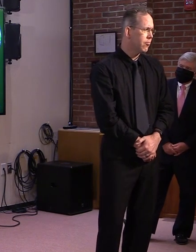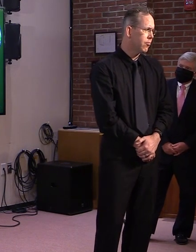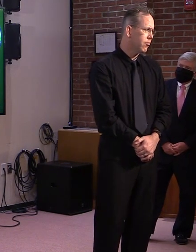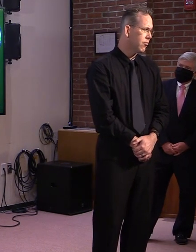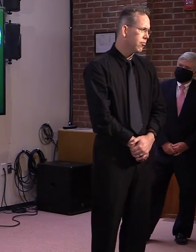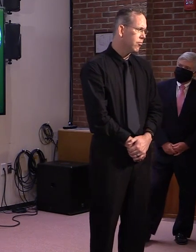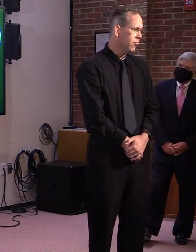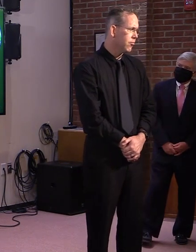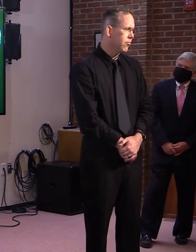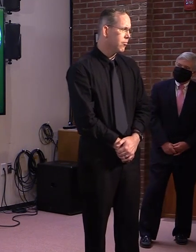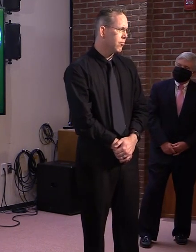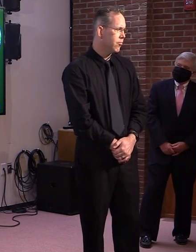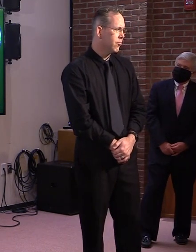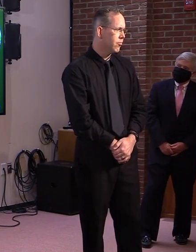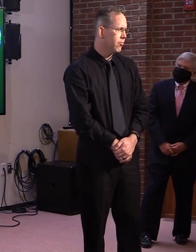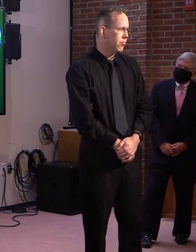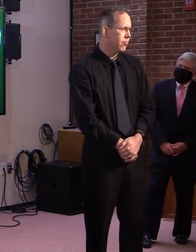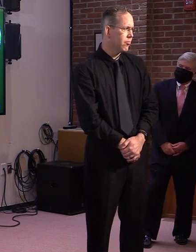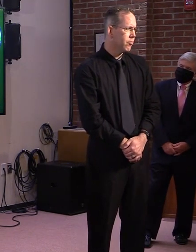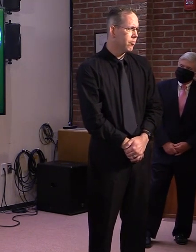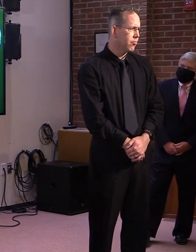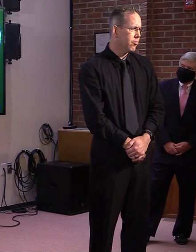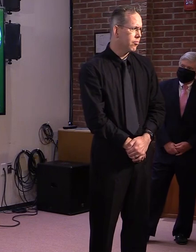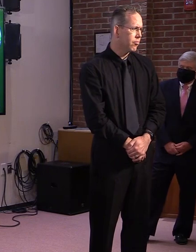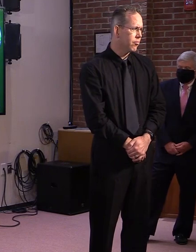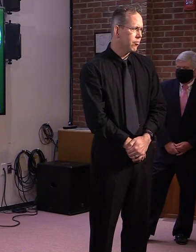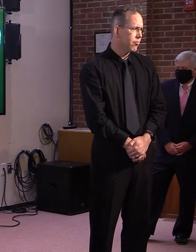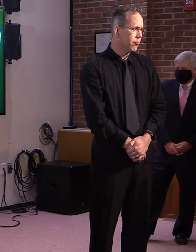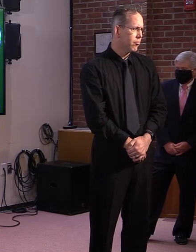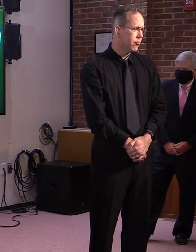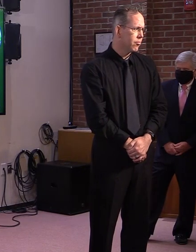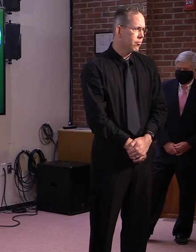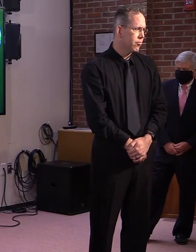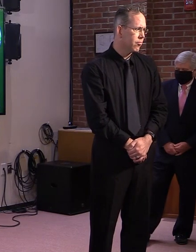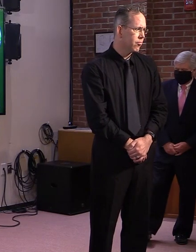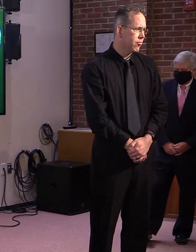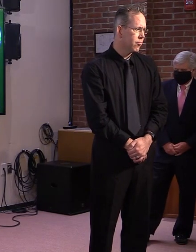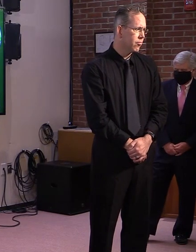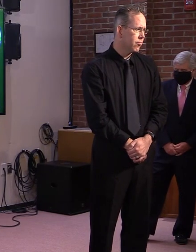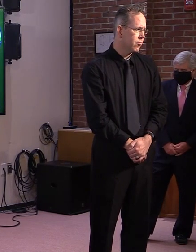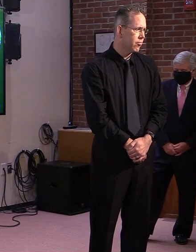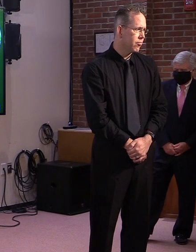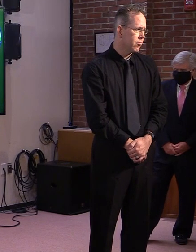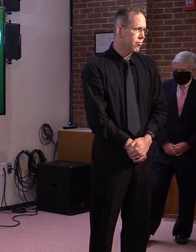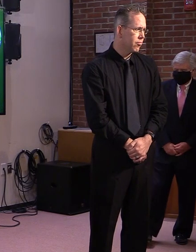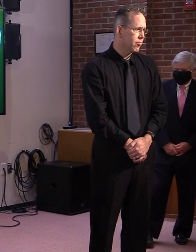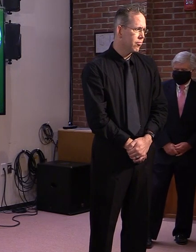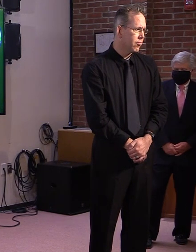would this be a burden on the health department if suddenly you had